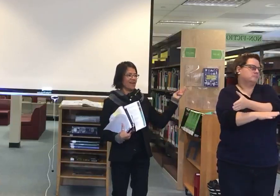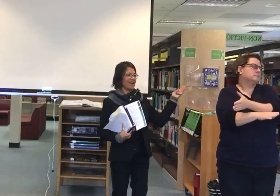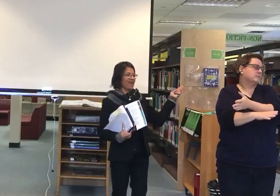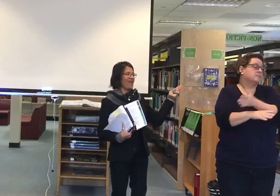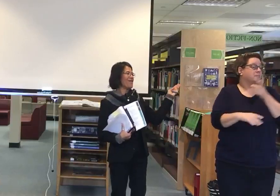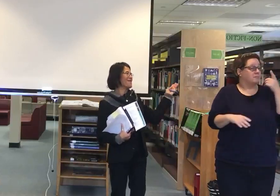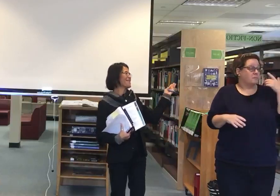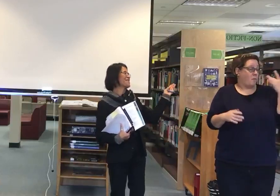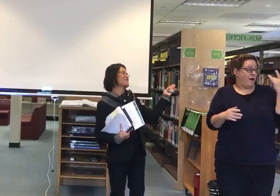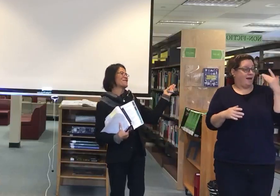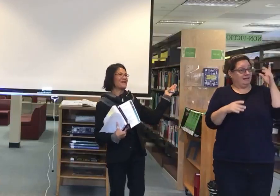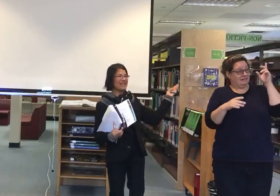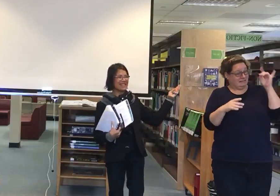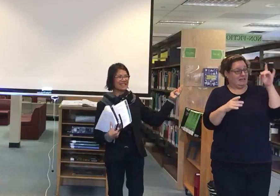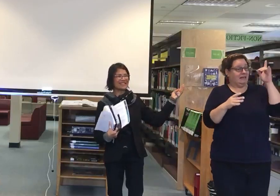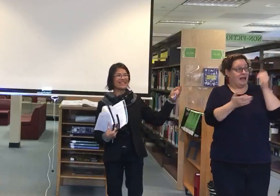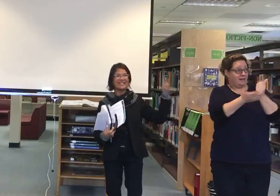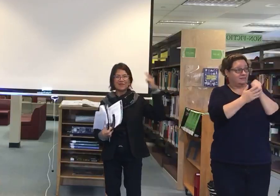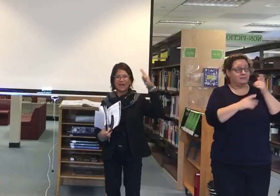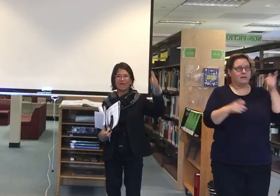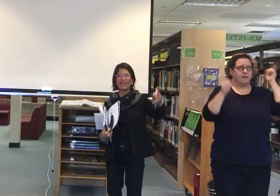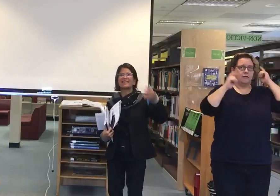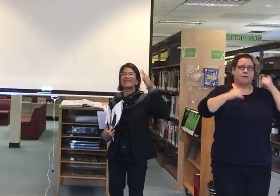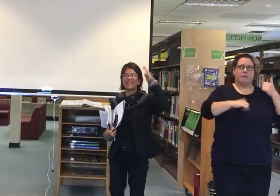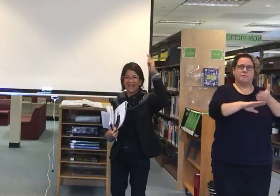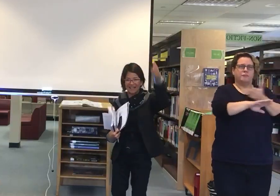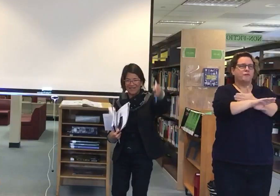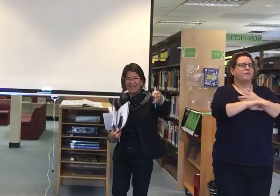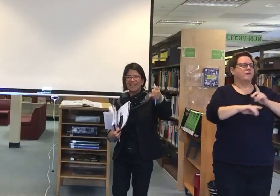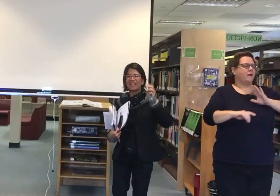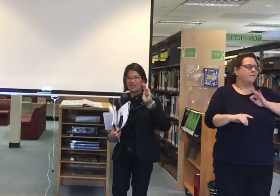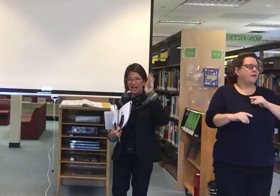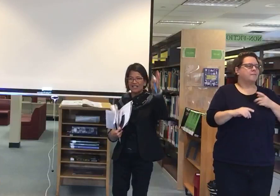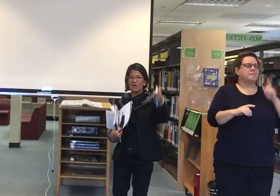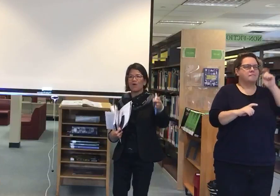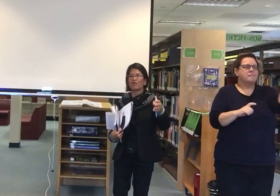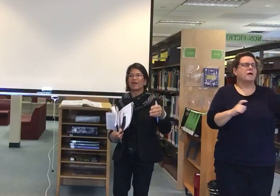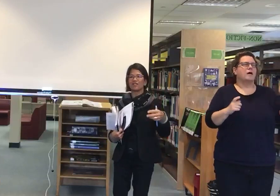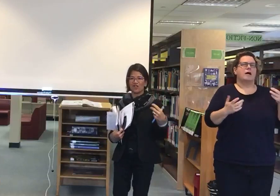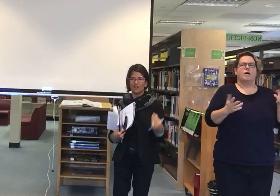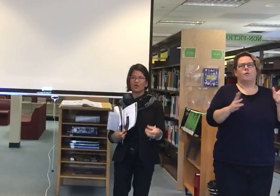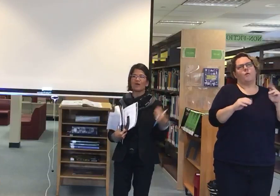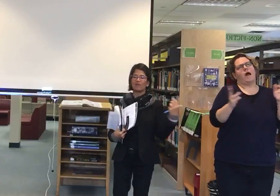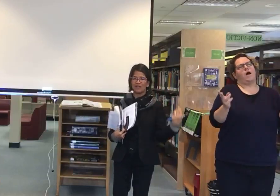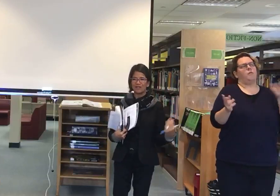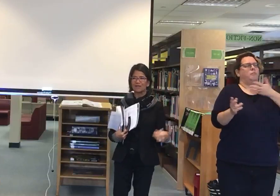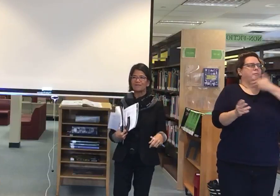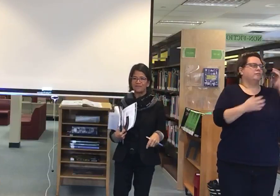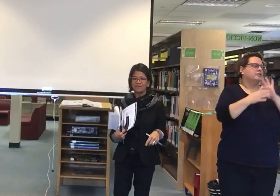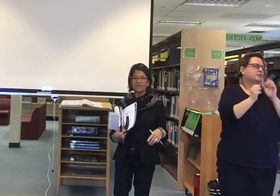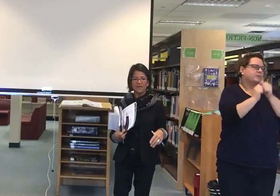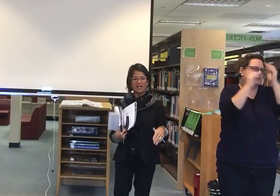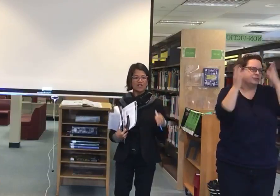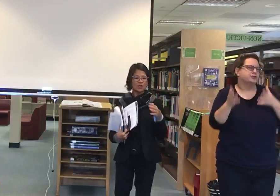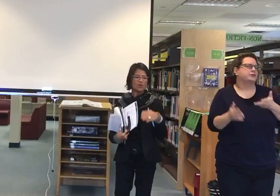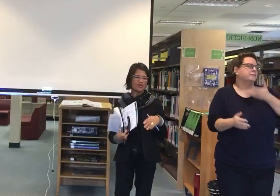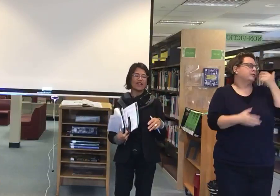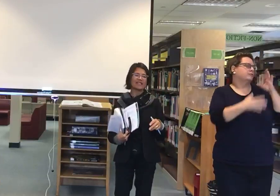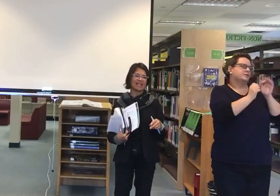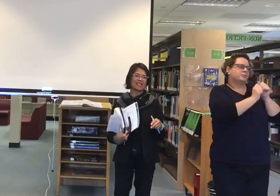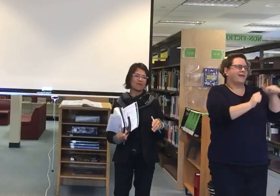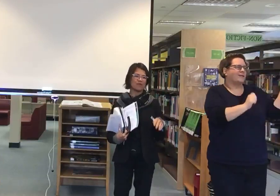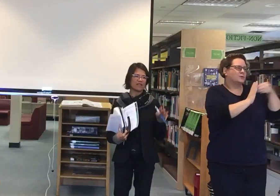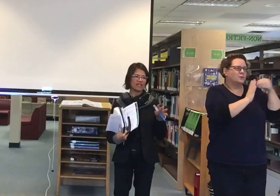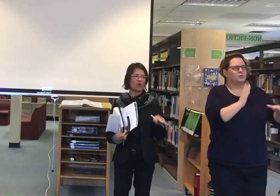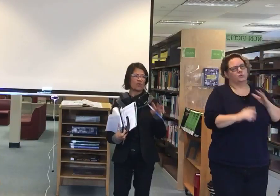realized, oh, my life is so easy. This is what I want. This is the kind of interaction I want with my instructor or my peers. So we're